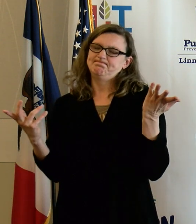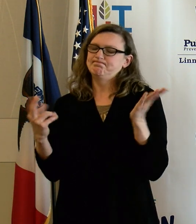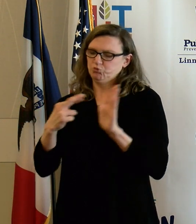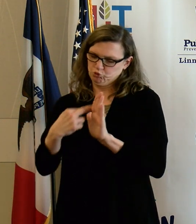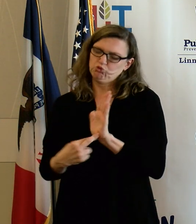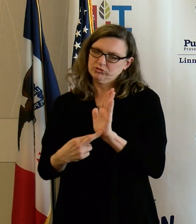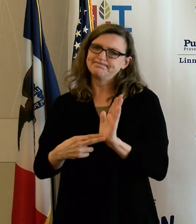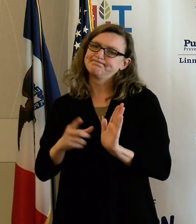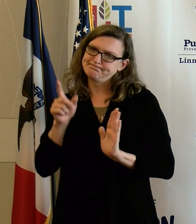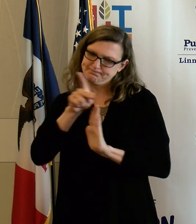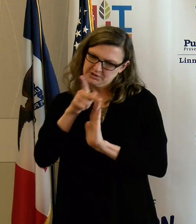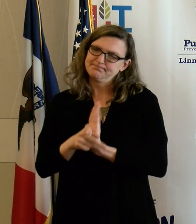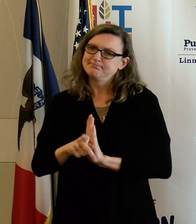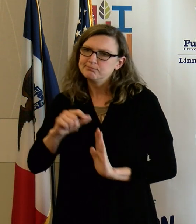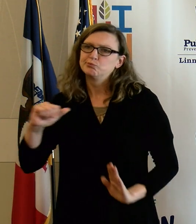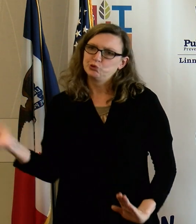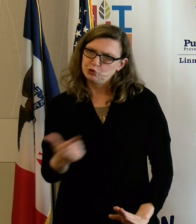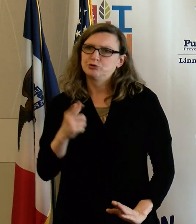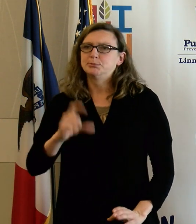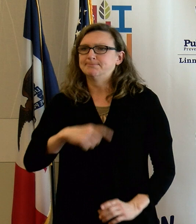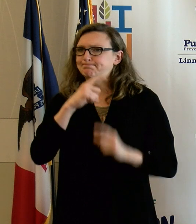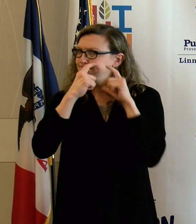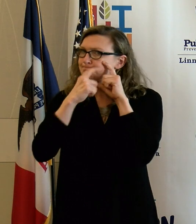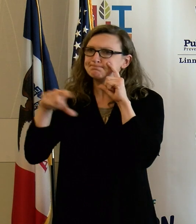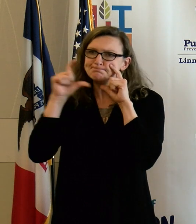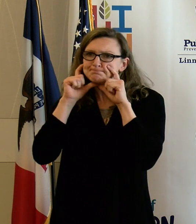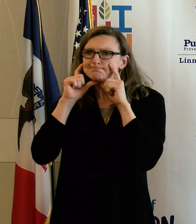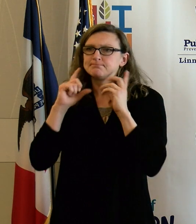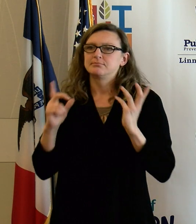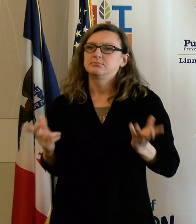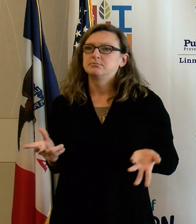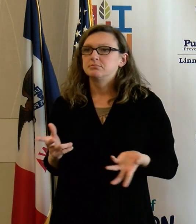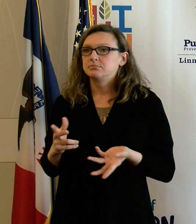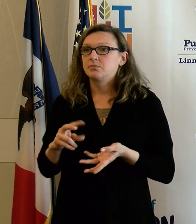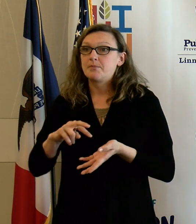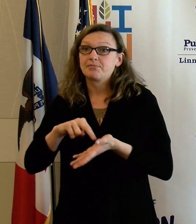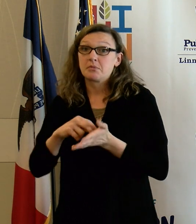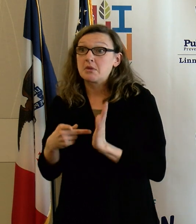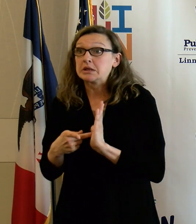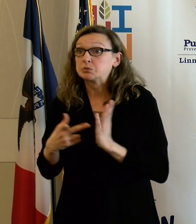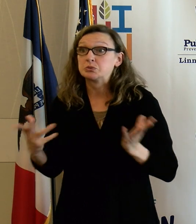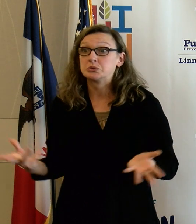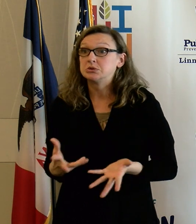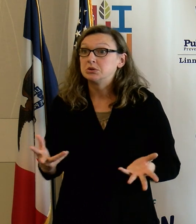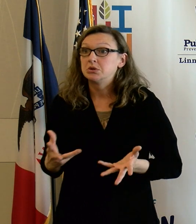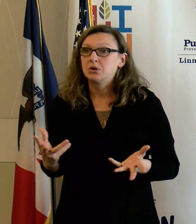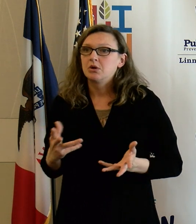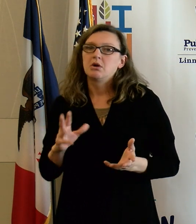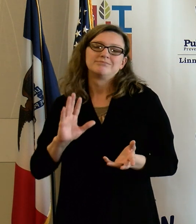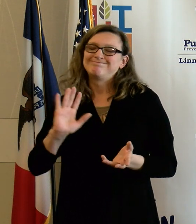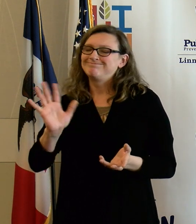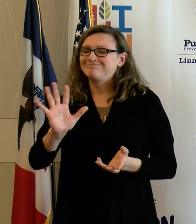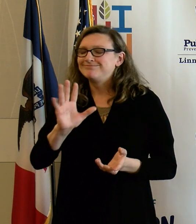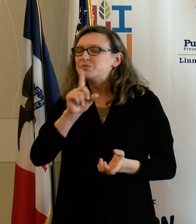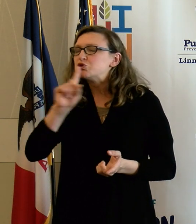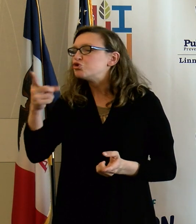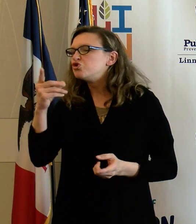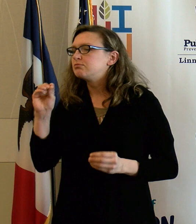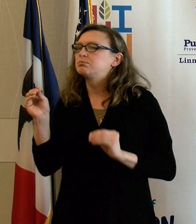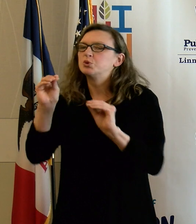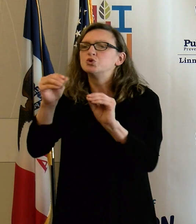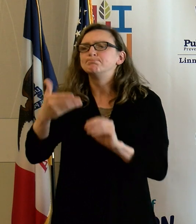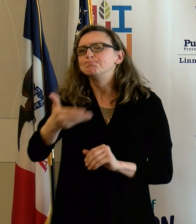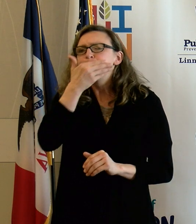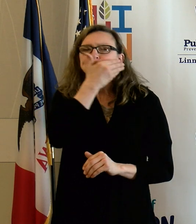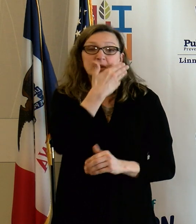so this isn't necessarily PPE that you're interacting with patients. This is masks, homemade masks that people have made for us, over 4,000 of them.